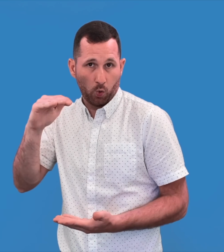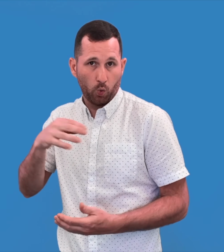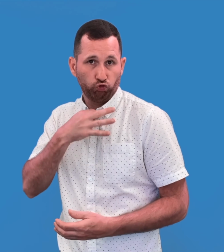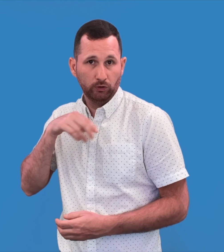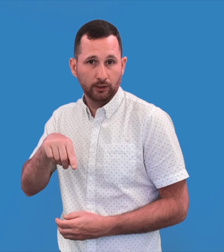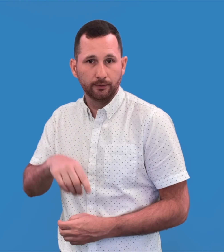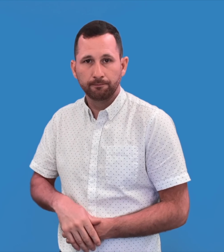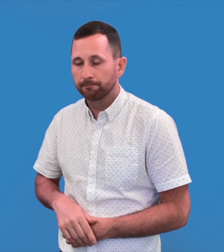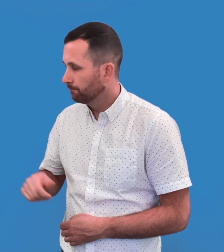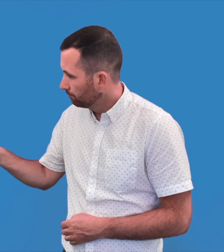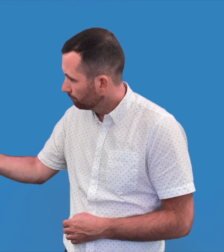0.12%.